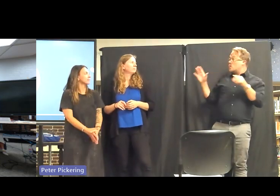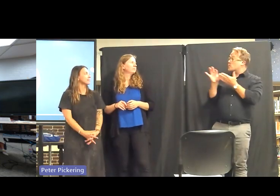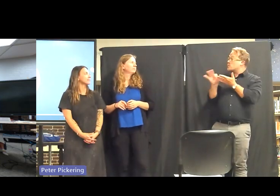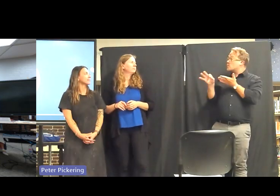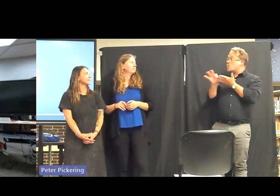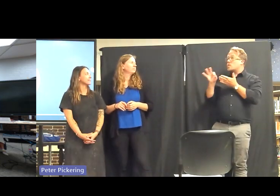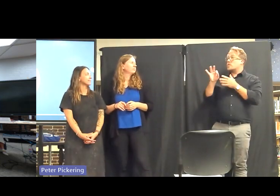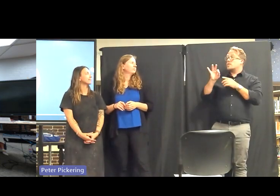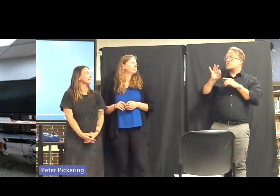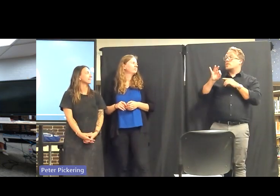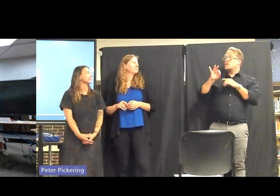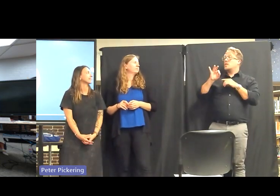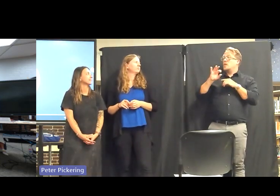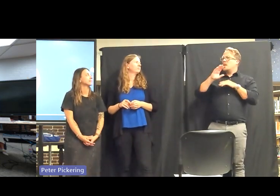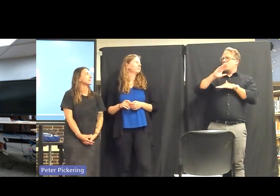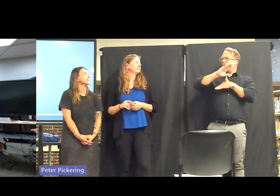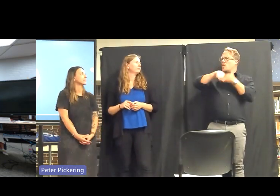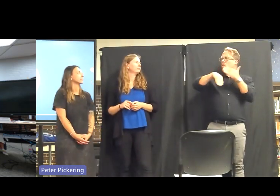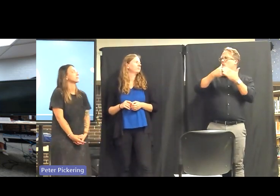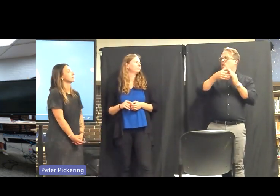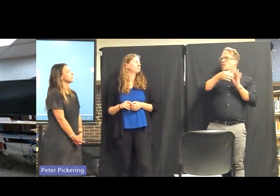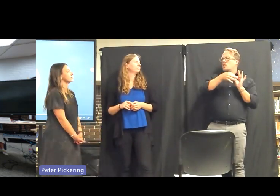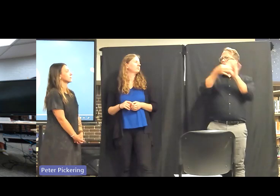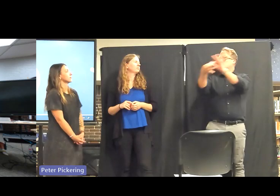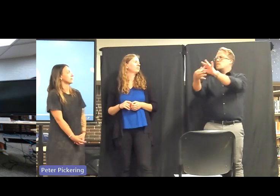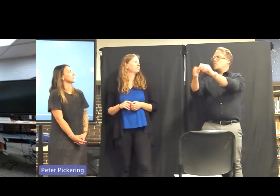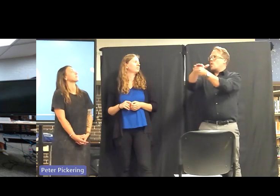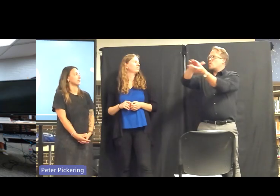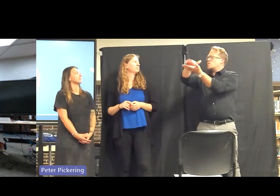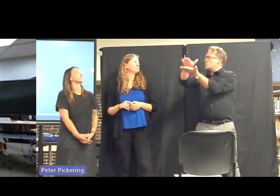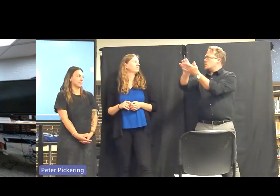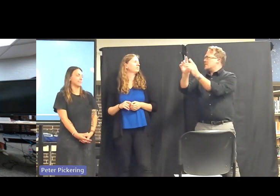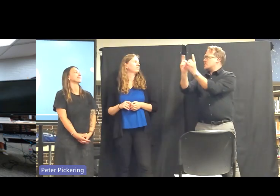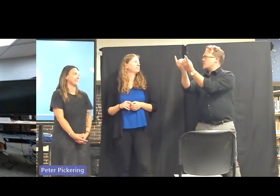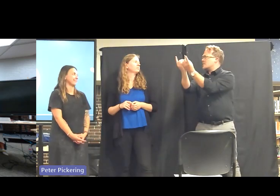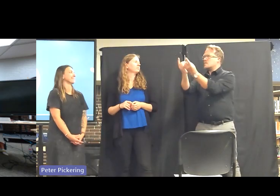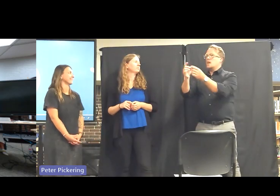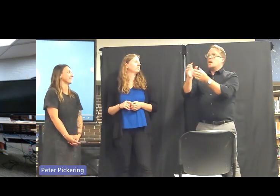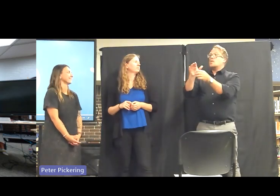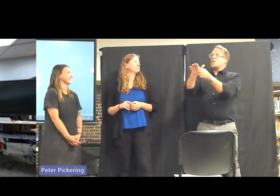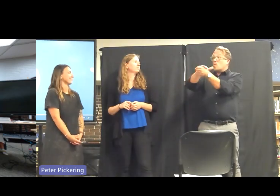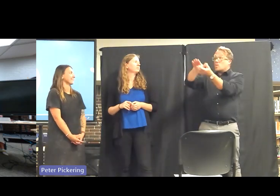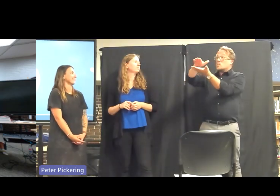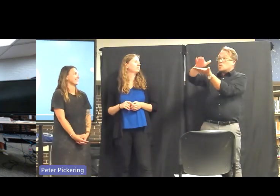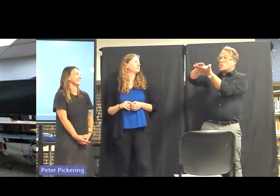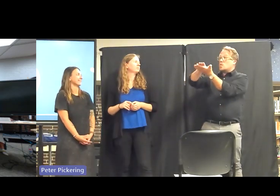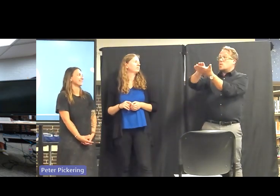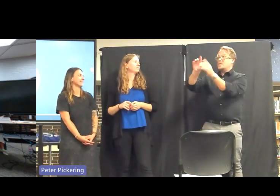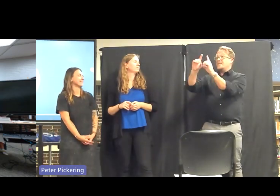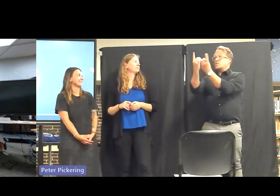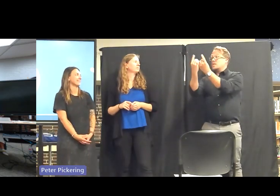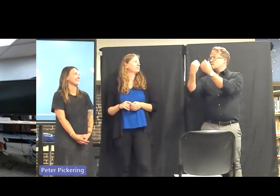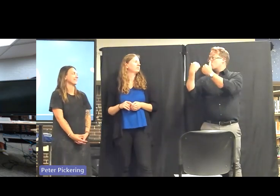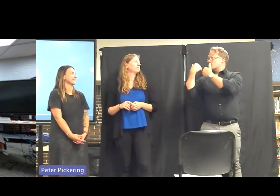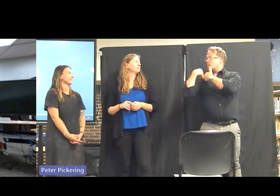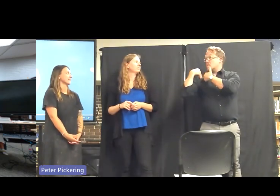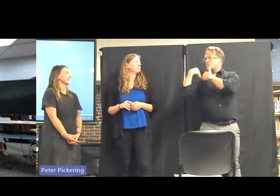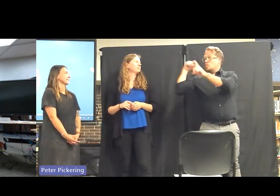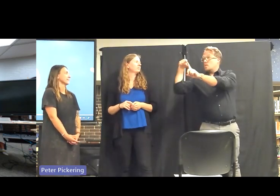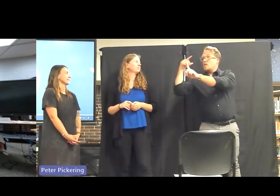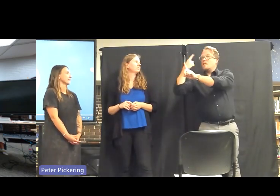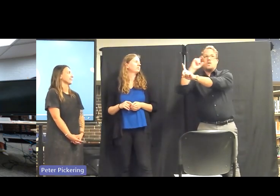scores, when they all go back to the local school districts and they're held accountable and their funds are based